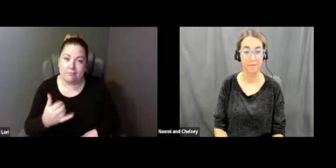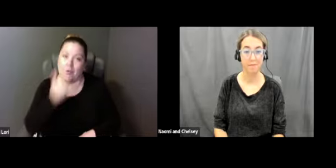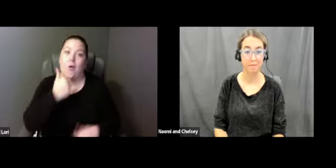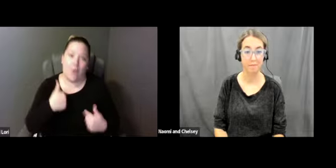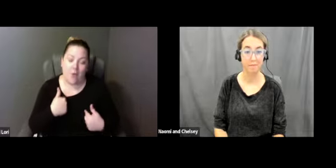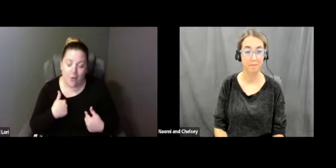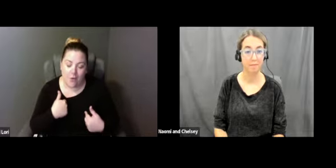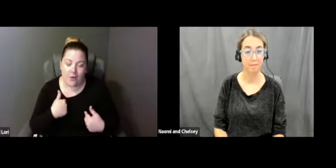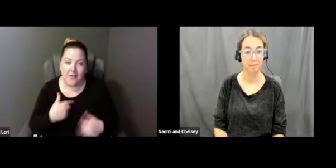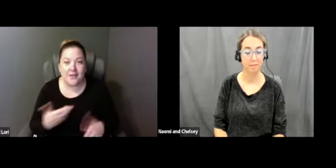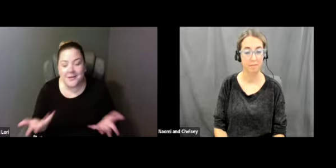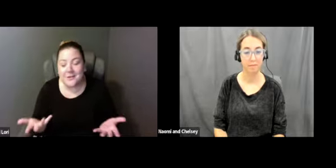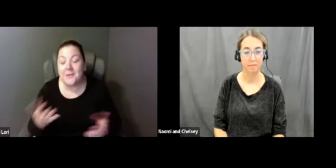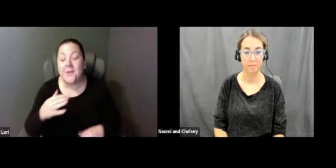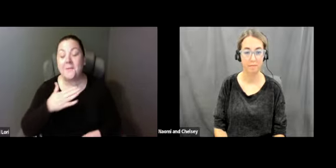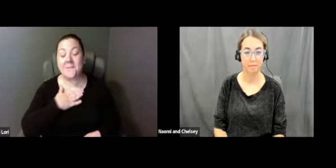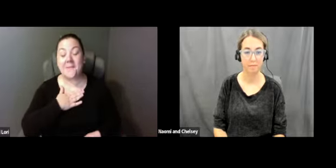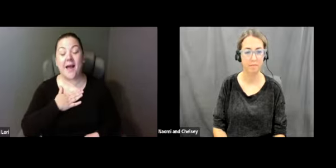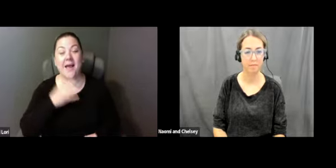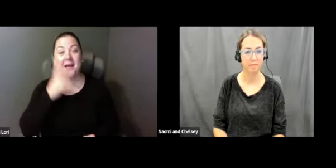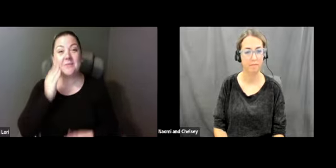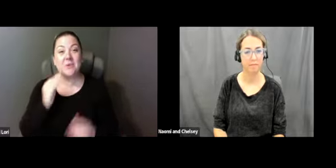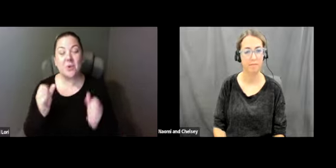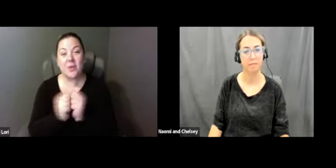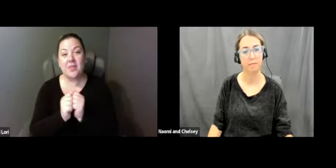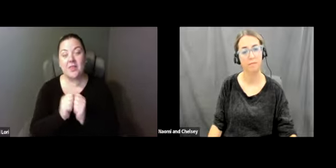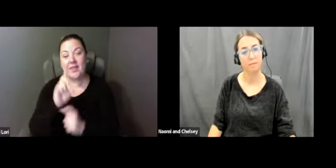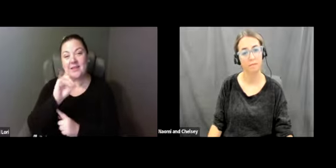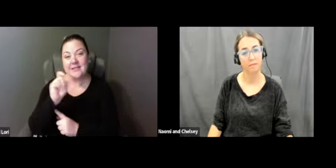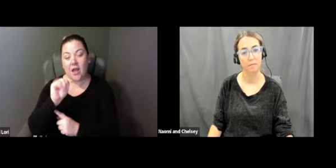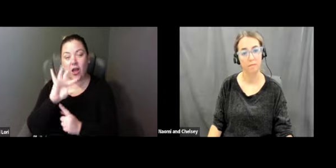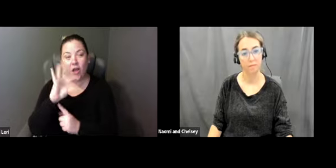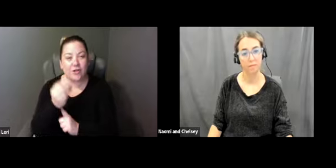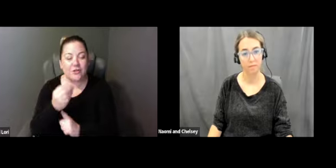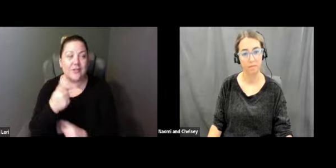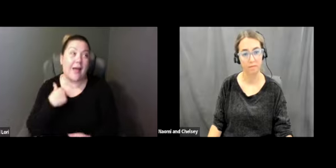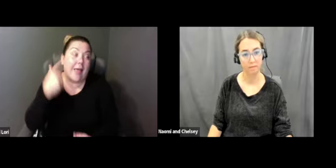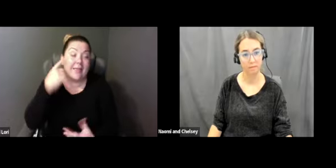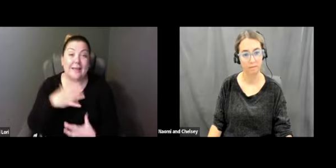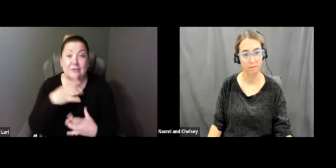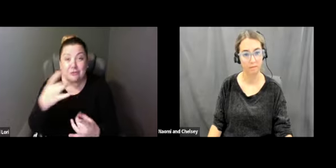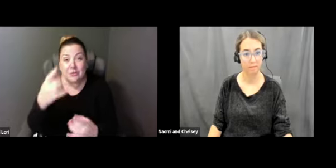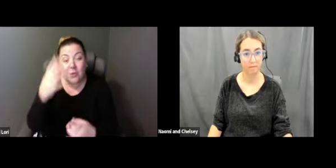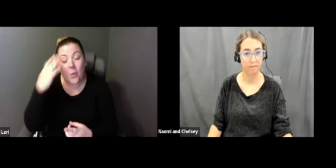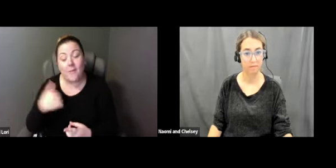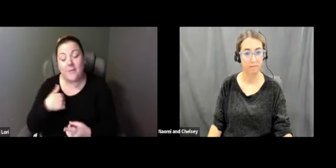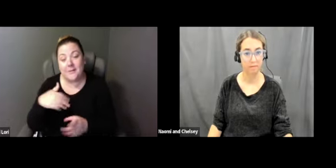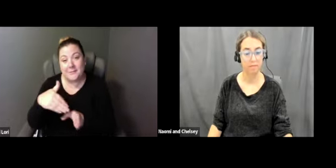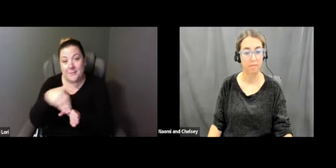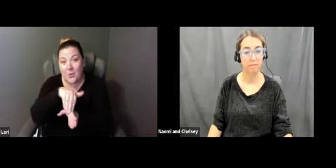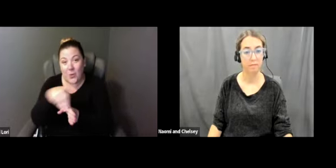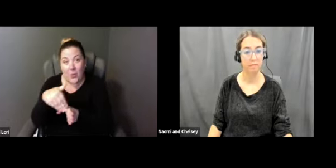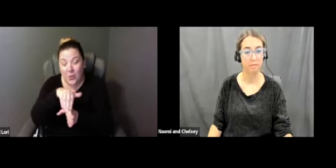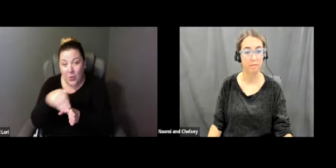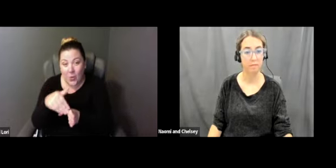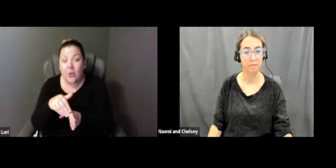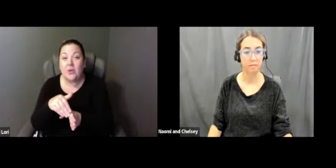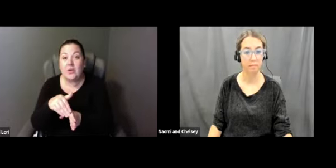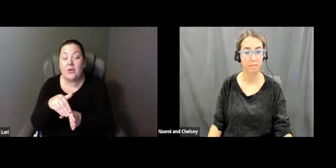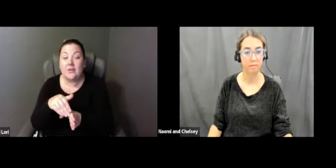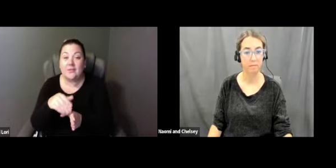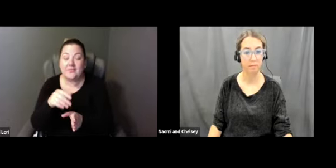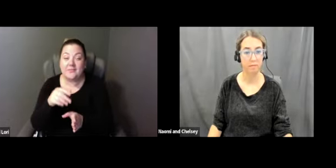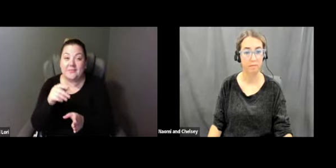with diet culture has been, I think kind of interesting because I'm in this kind of border of like being part of the majorative, but